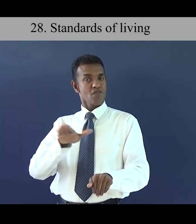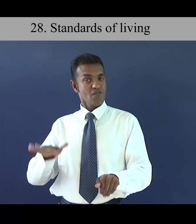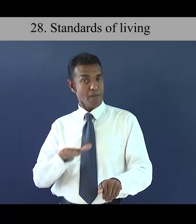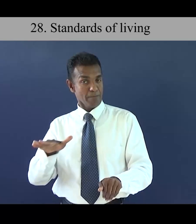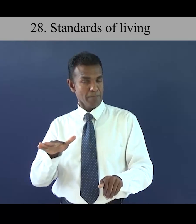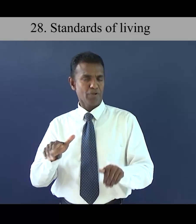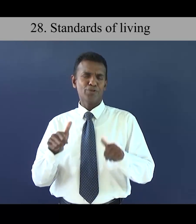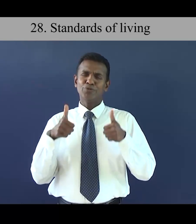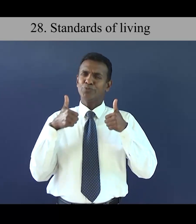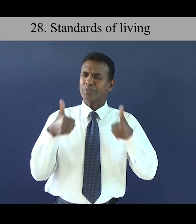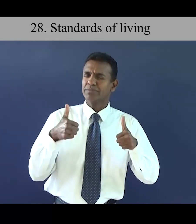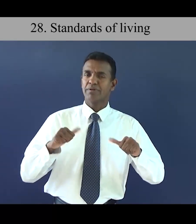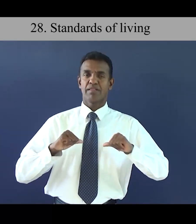them and their families.